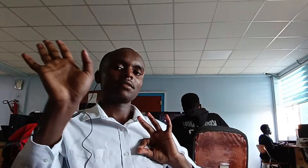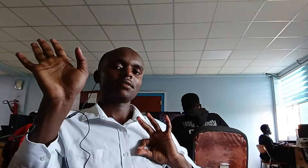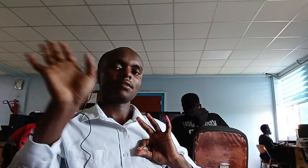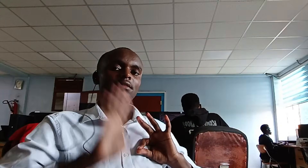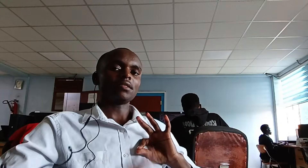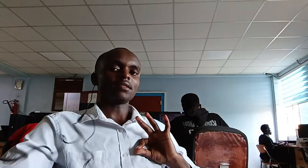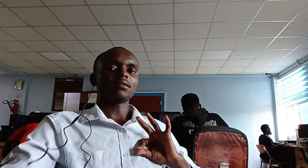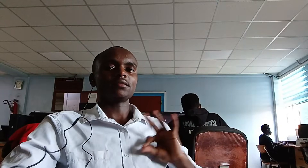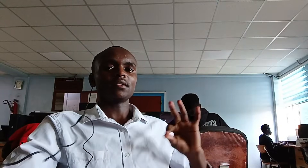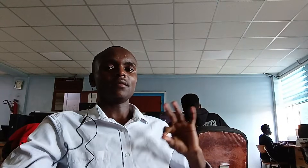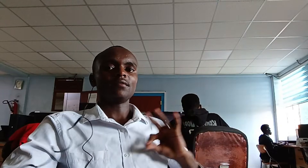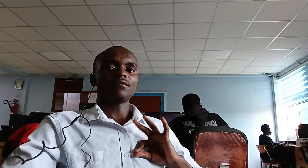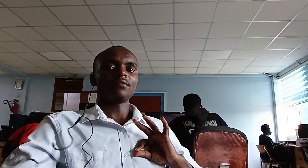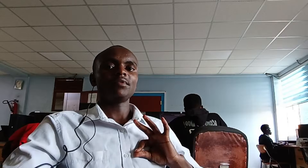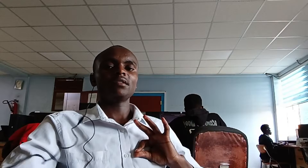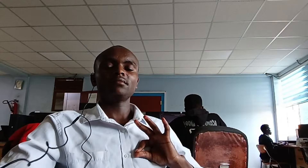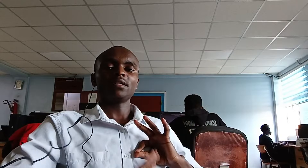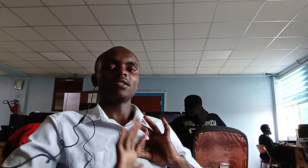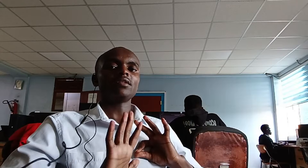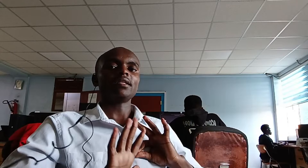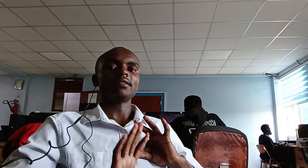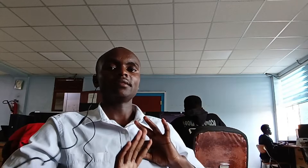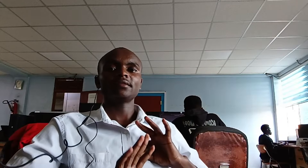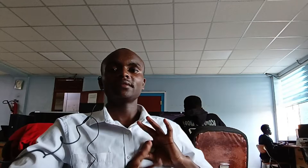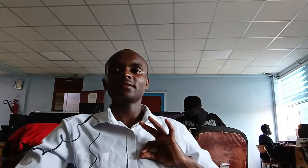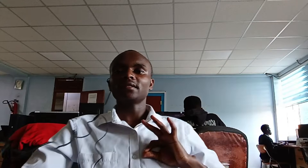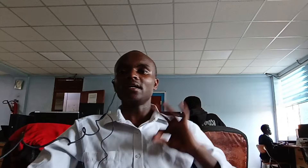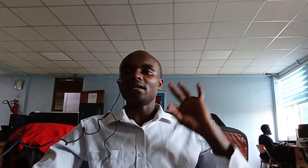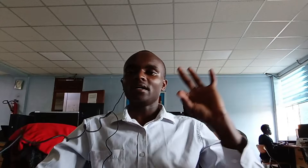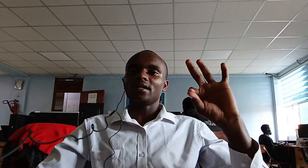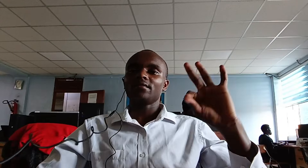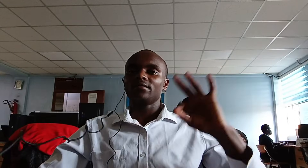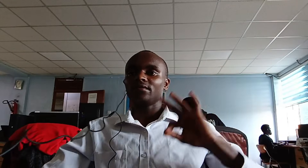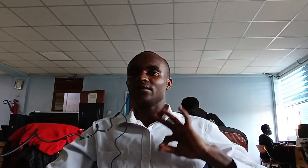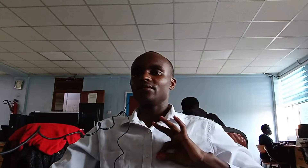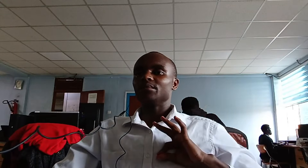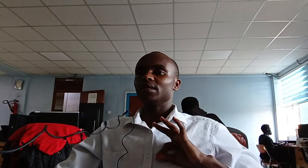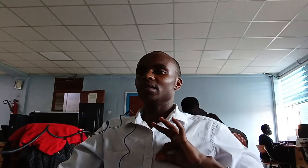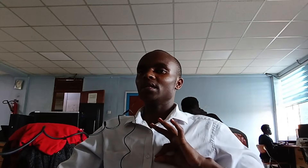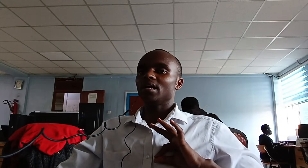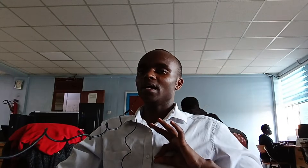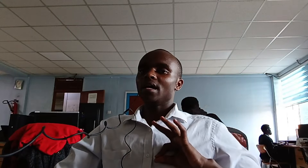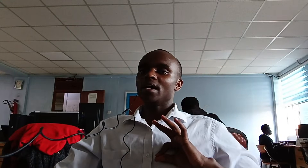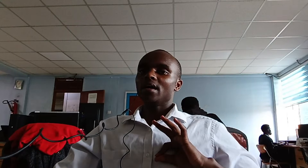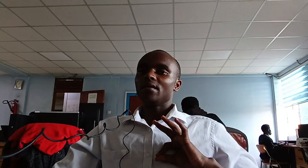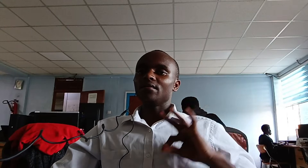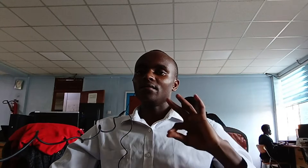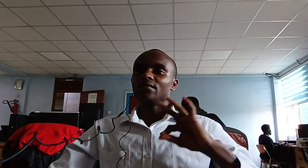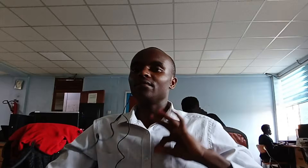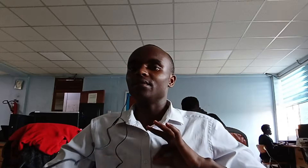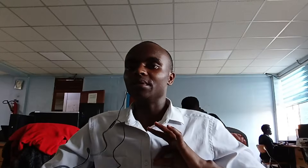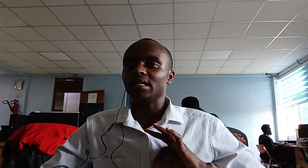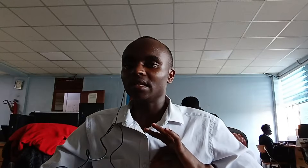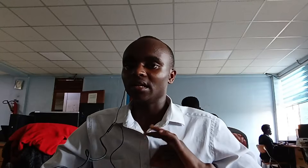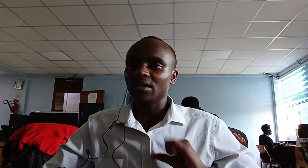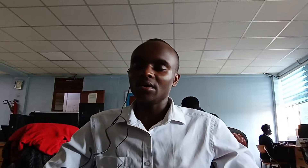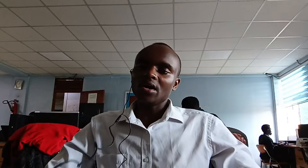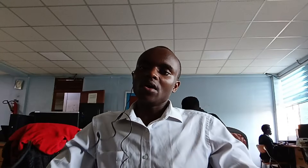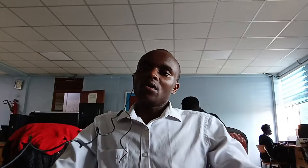it's done. Female, and you are done. F, female, female. We've